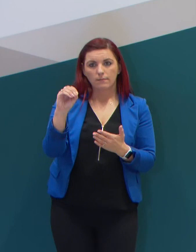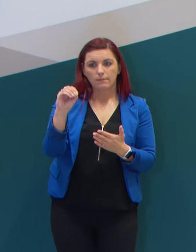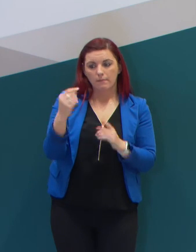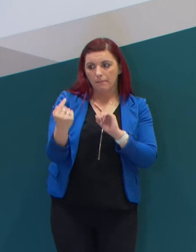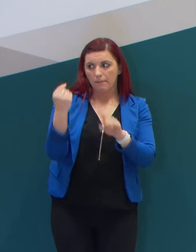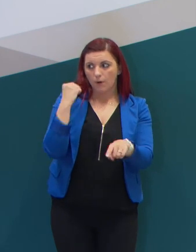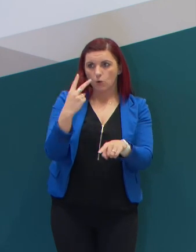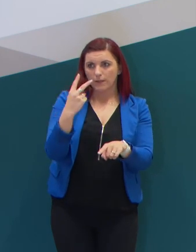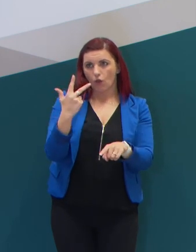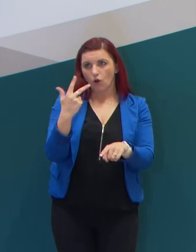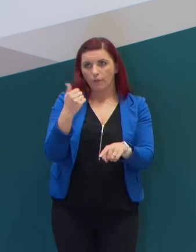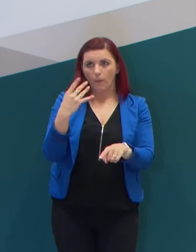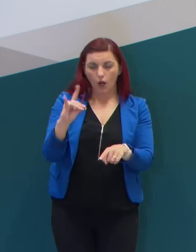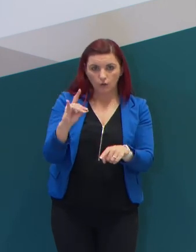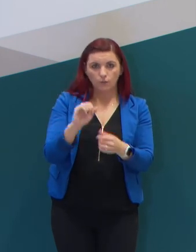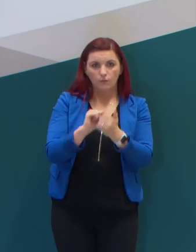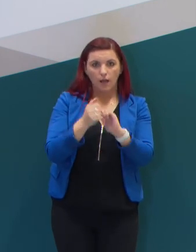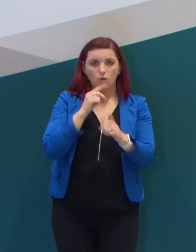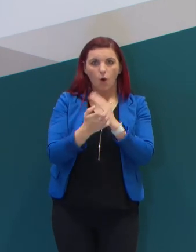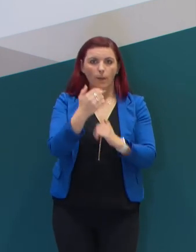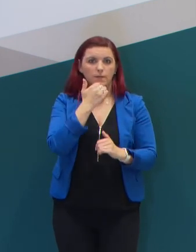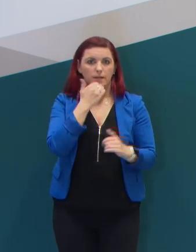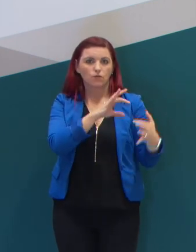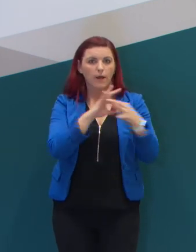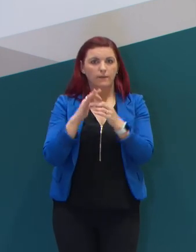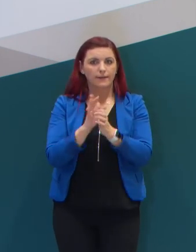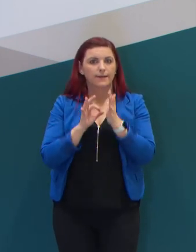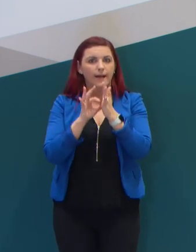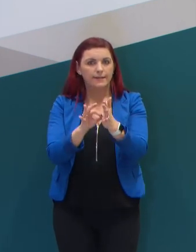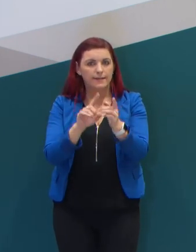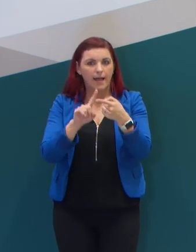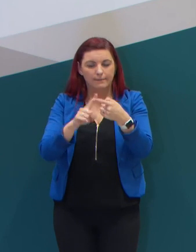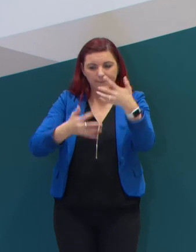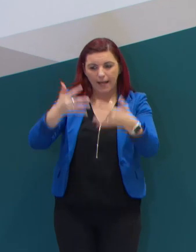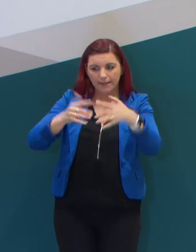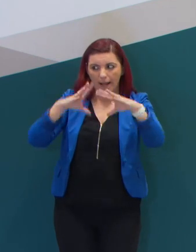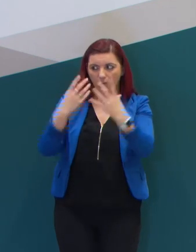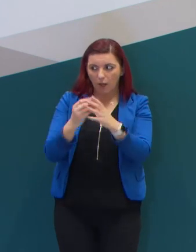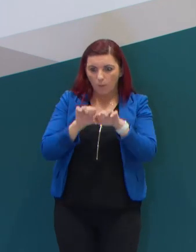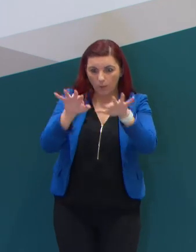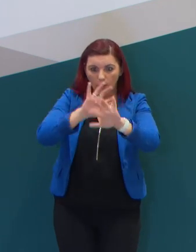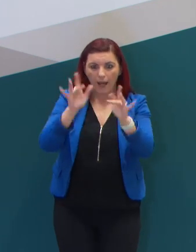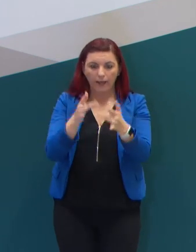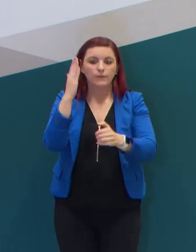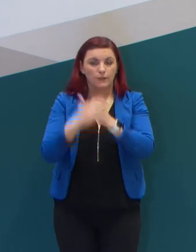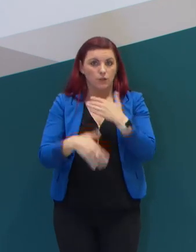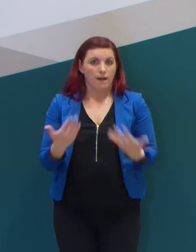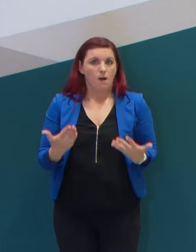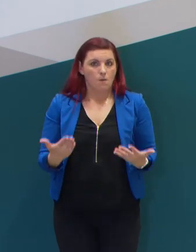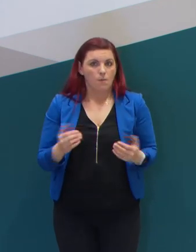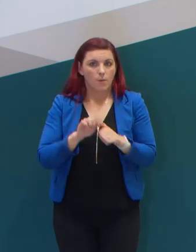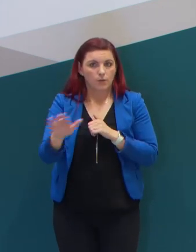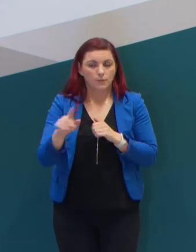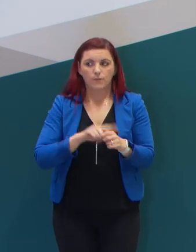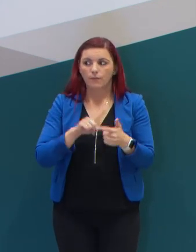of March 2020, and to update our relevant guidance and algorithms and to publish these online, and that has happened.